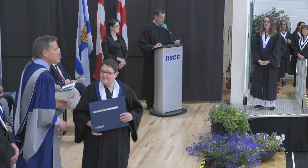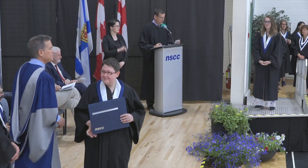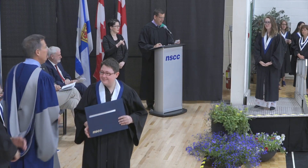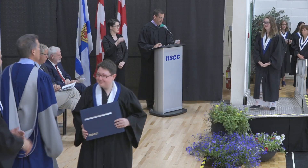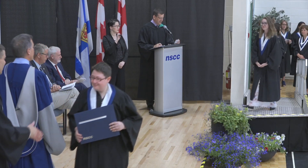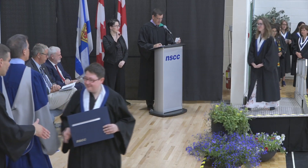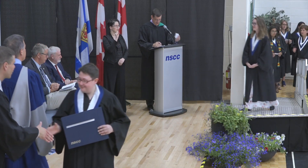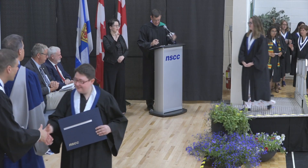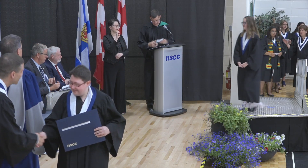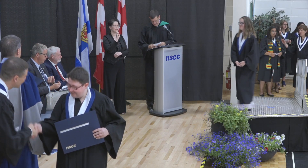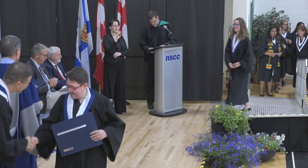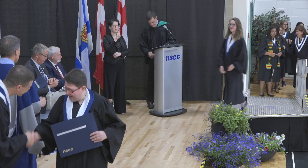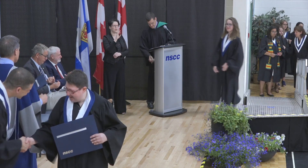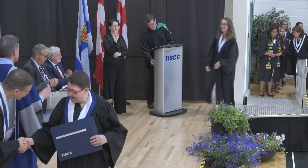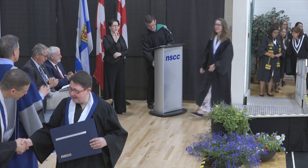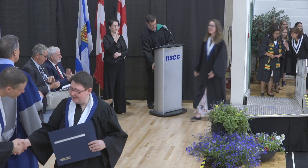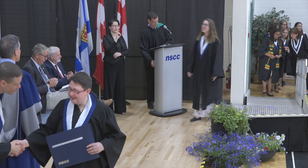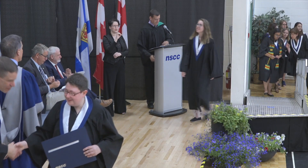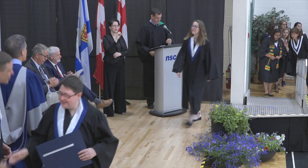Jesse Redden.